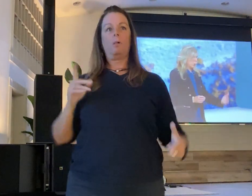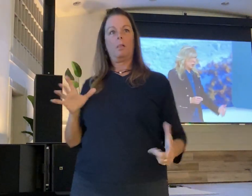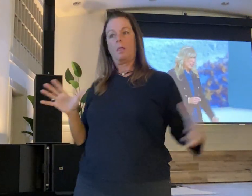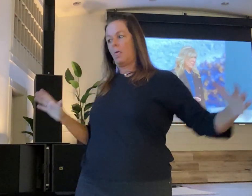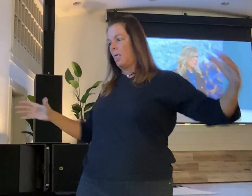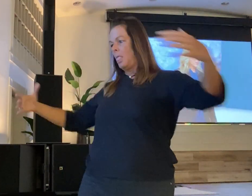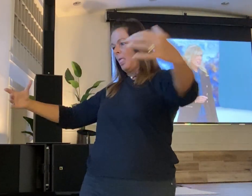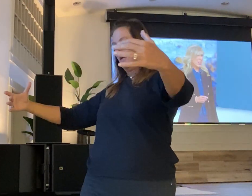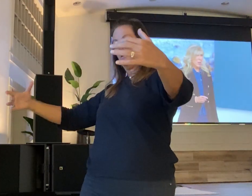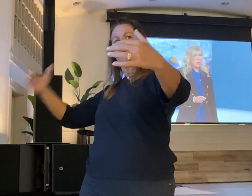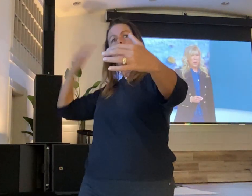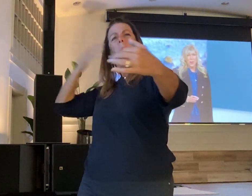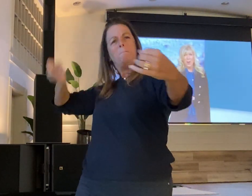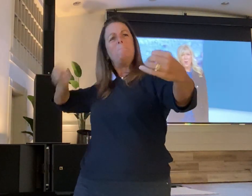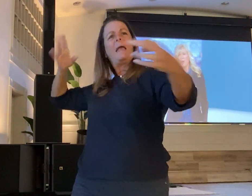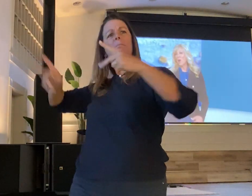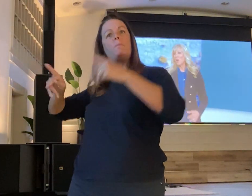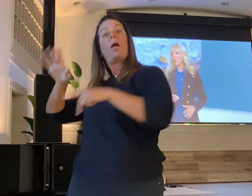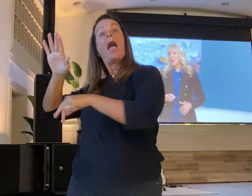because you're unworthy